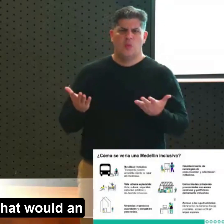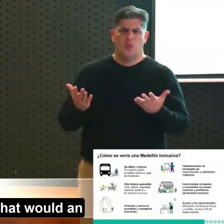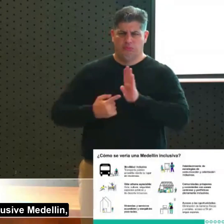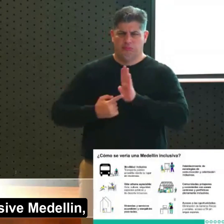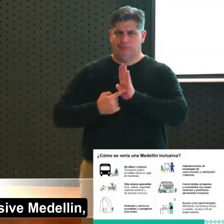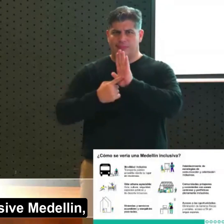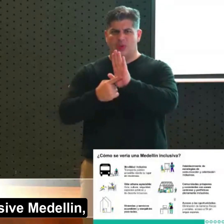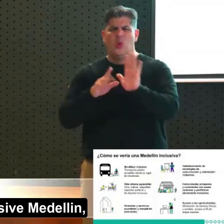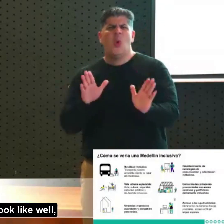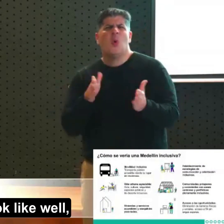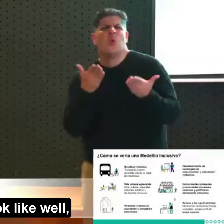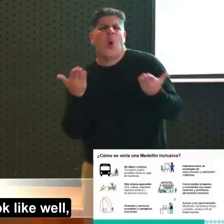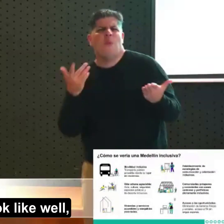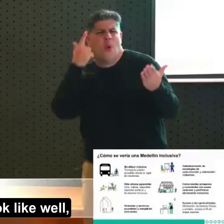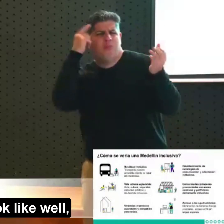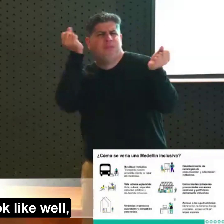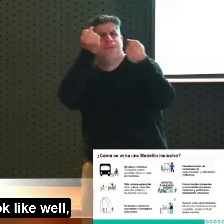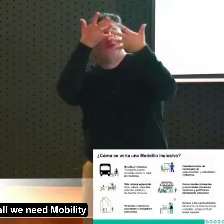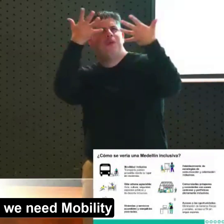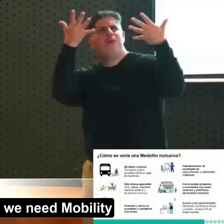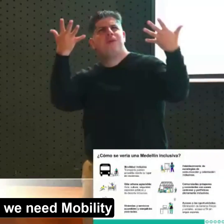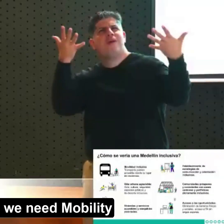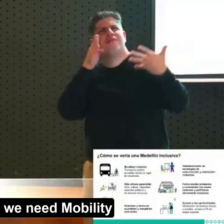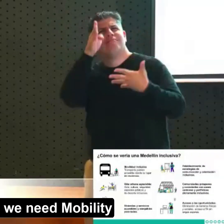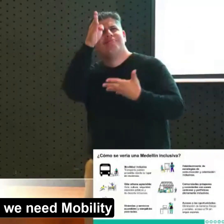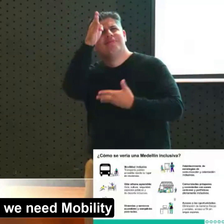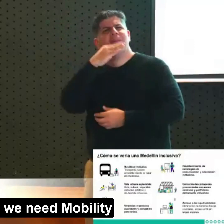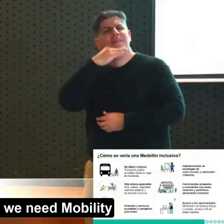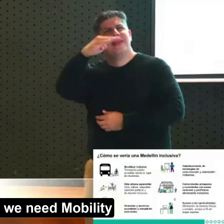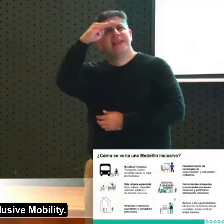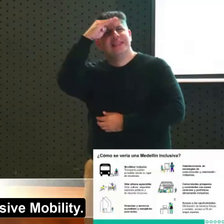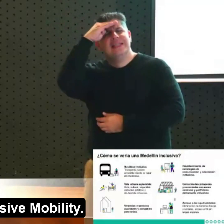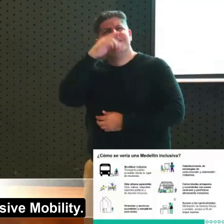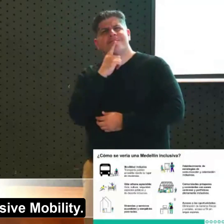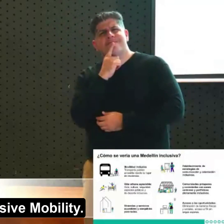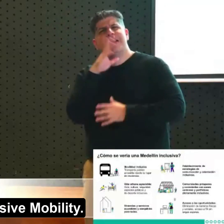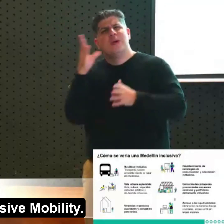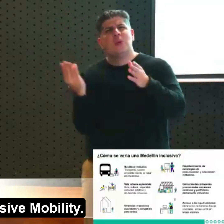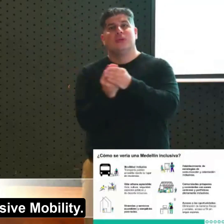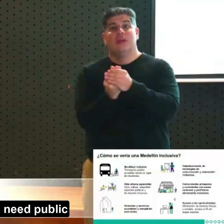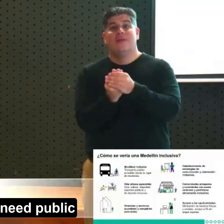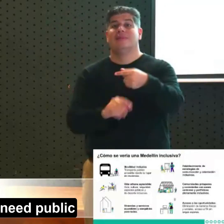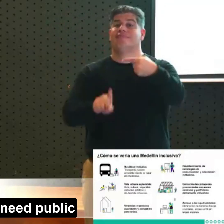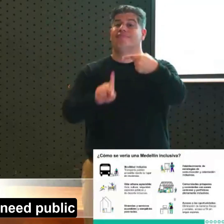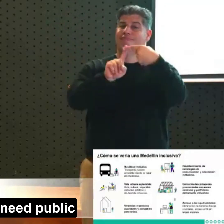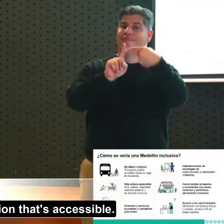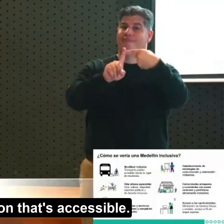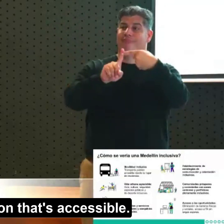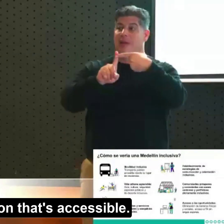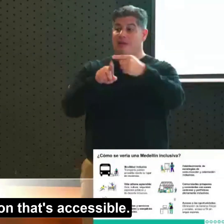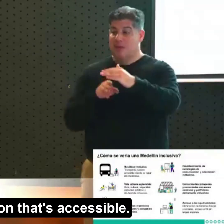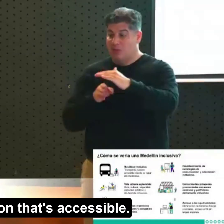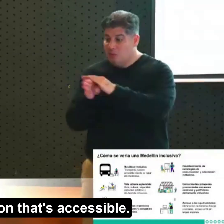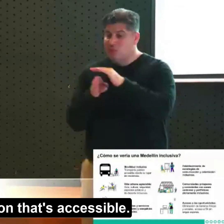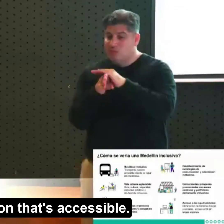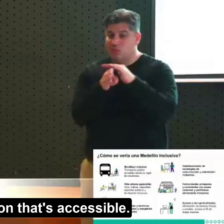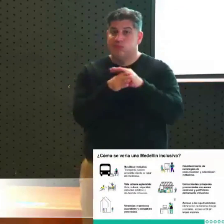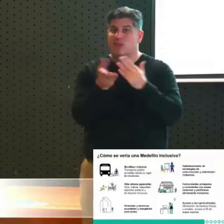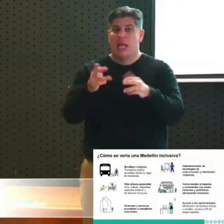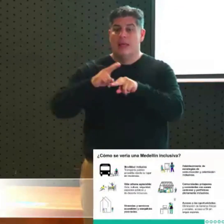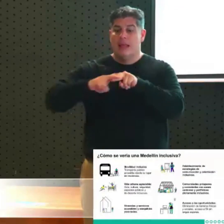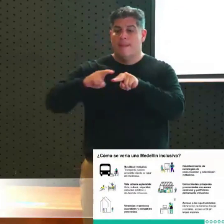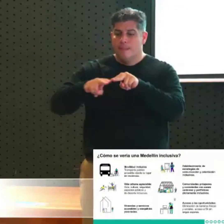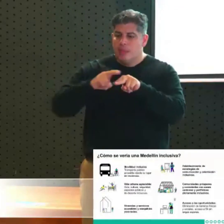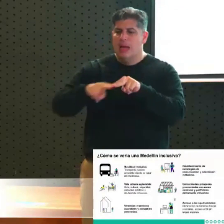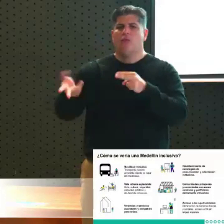So what would an inclusive Medellin look like? Well, first of all, we need mobility, inclusive mobility. We need public transportation that's